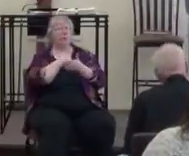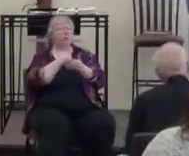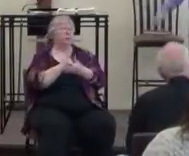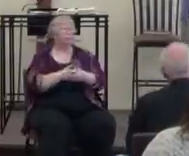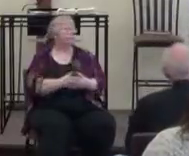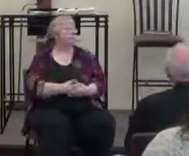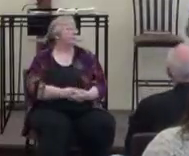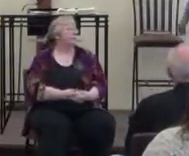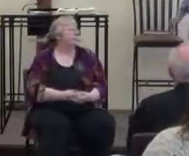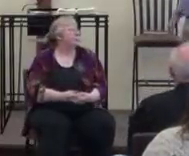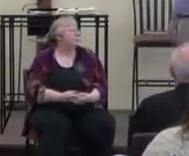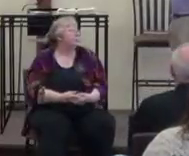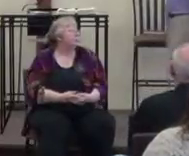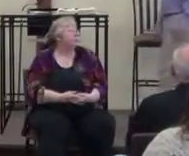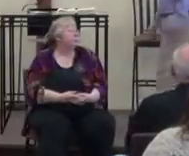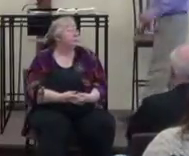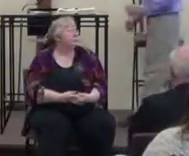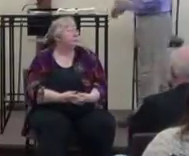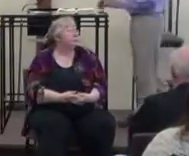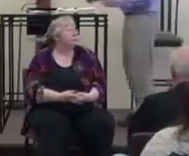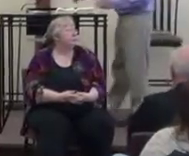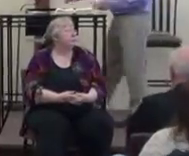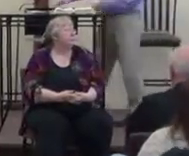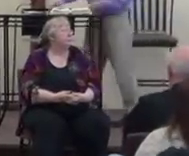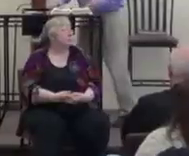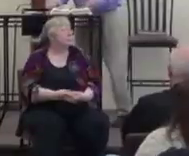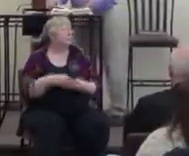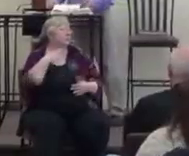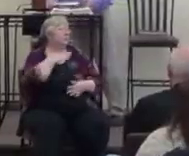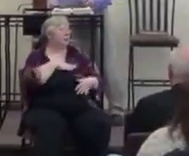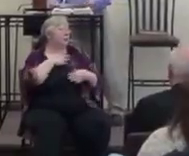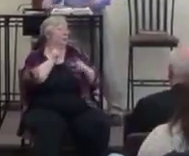Amen. Amen. Thank you, everyone. Enjoy the day.